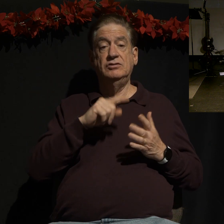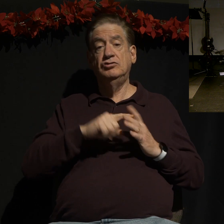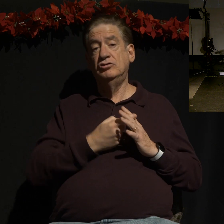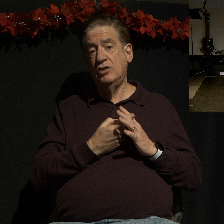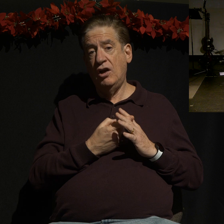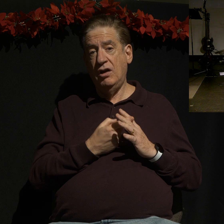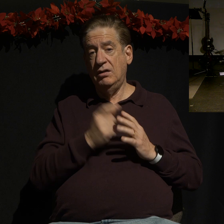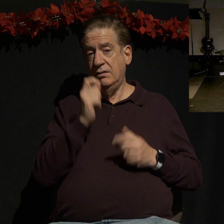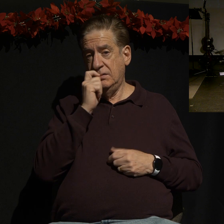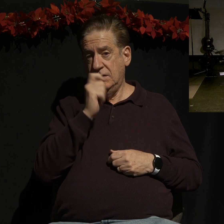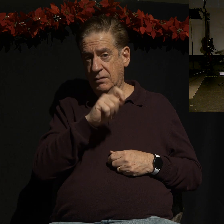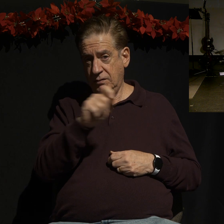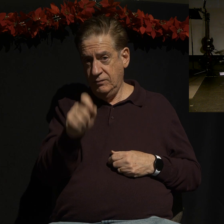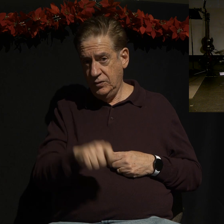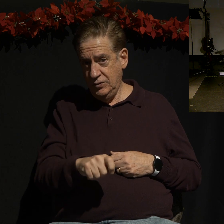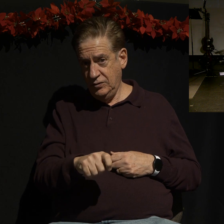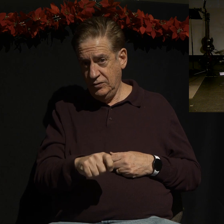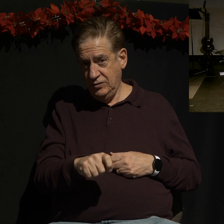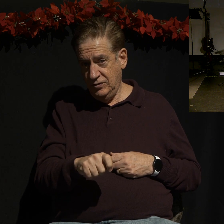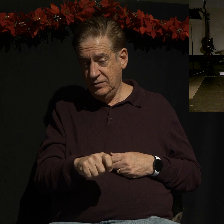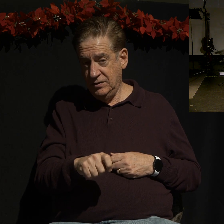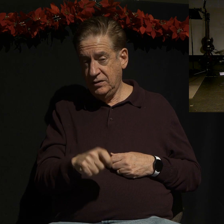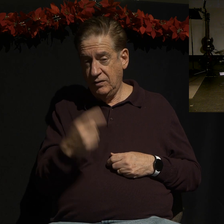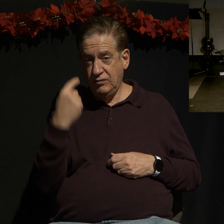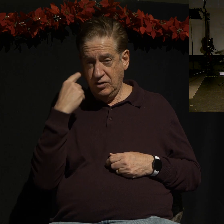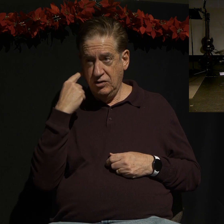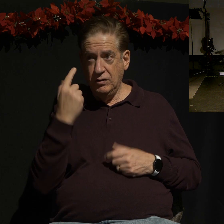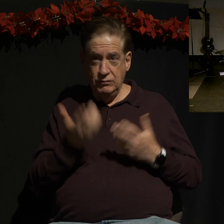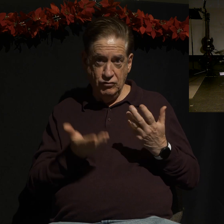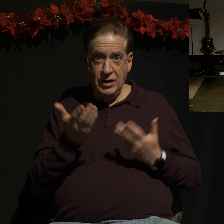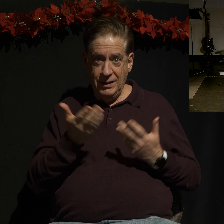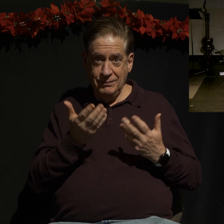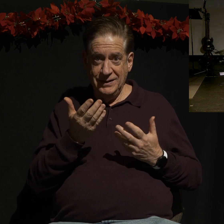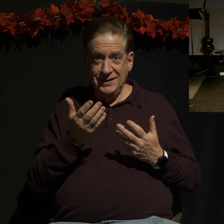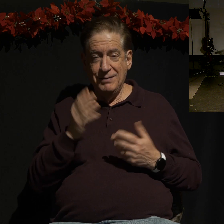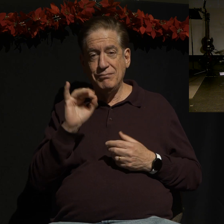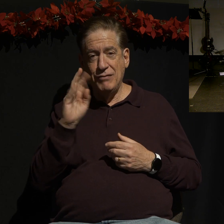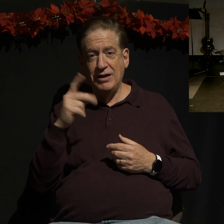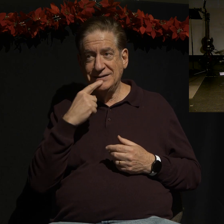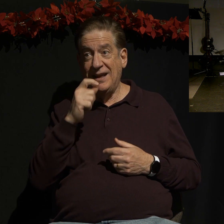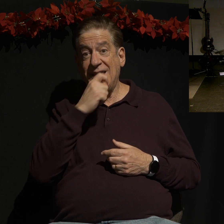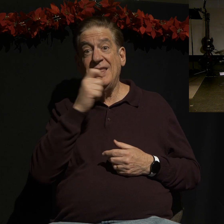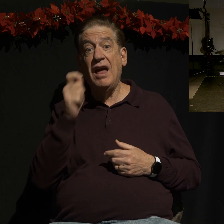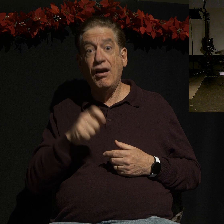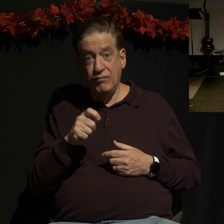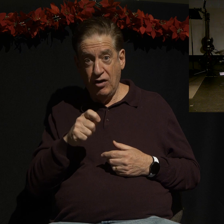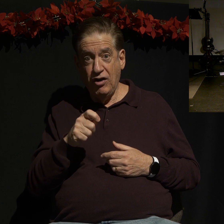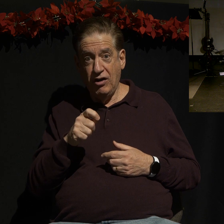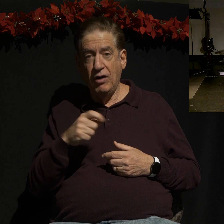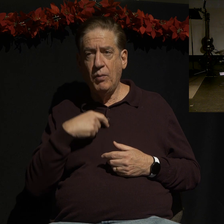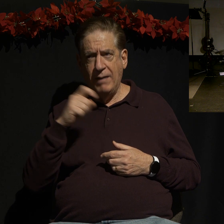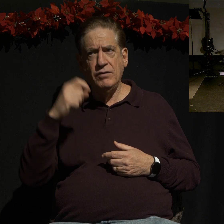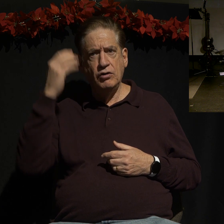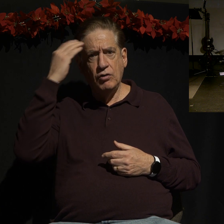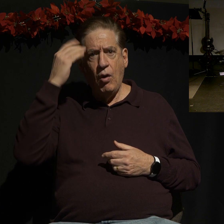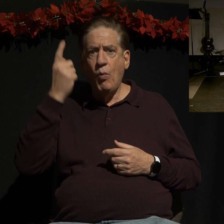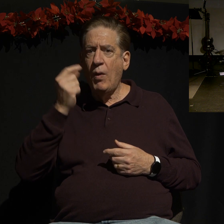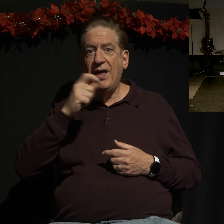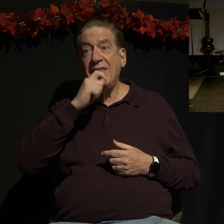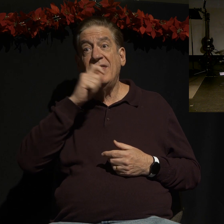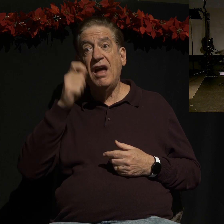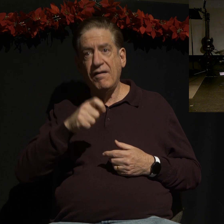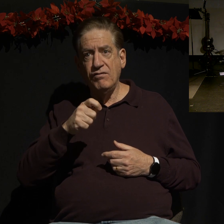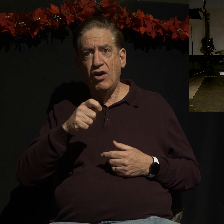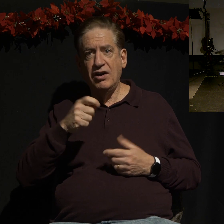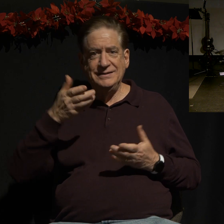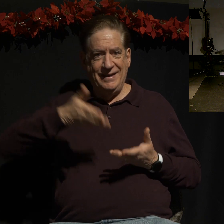with therefore. Now, you've probably heard Mark say this. Therefore, we have to know what the